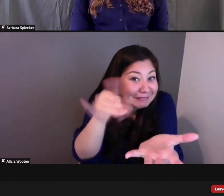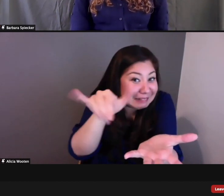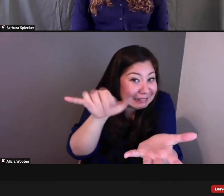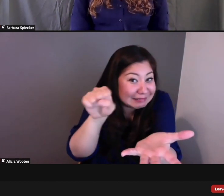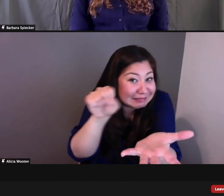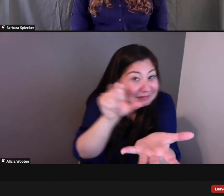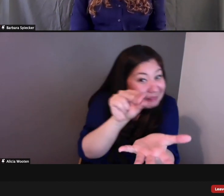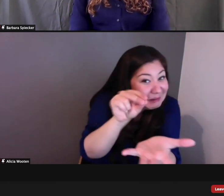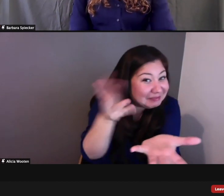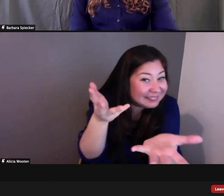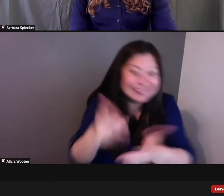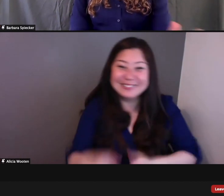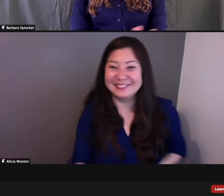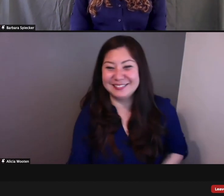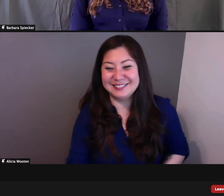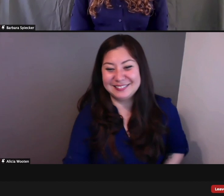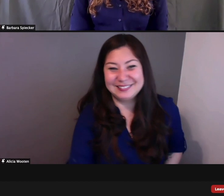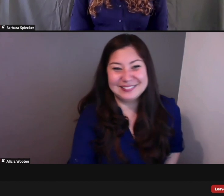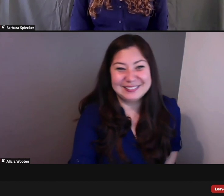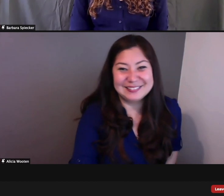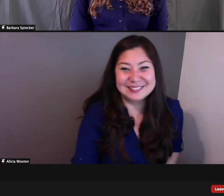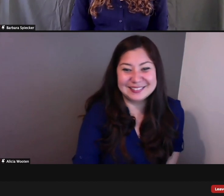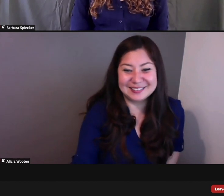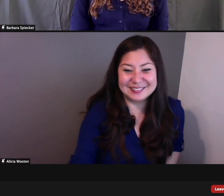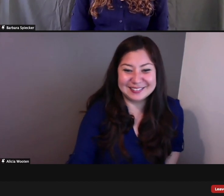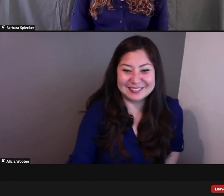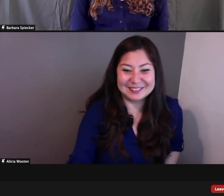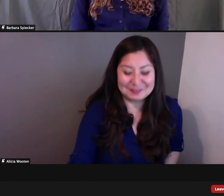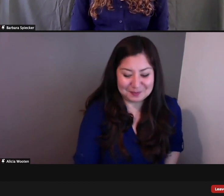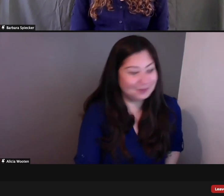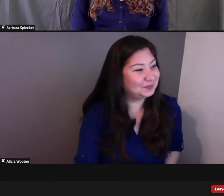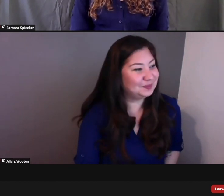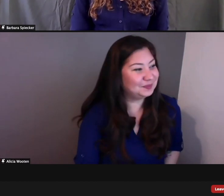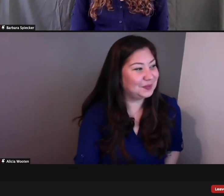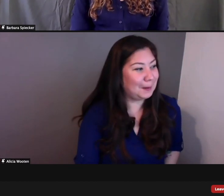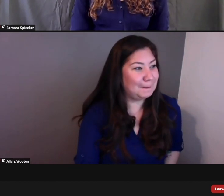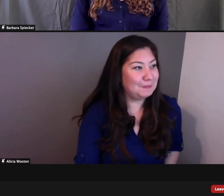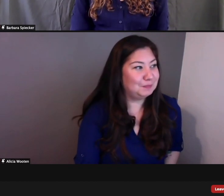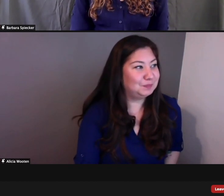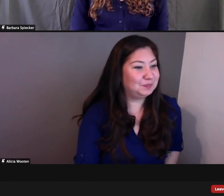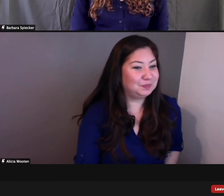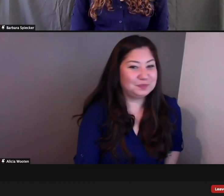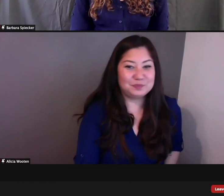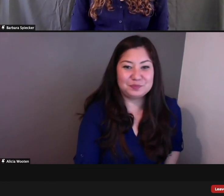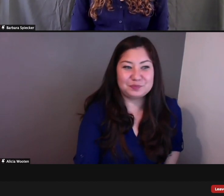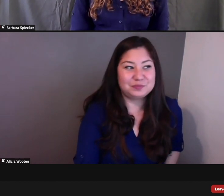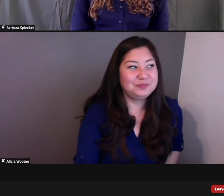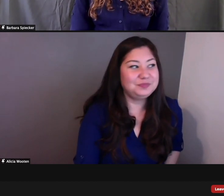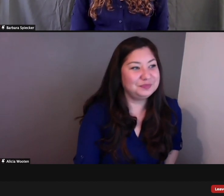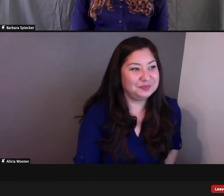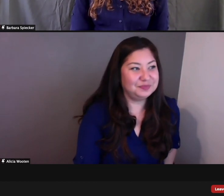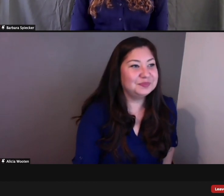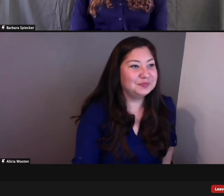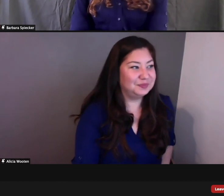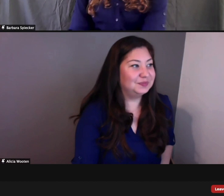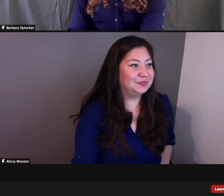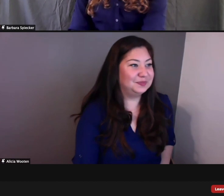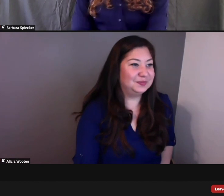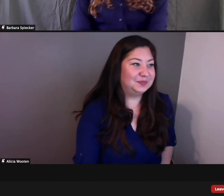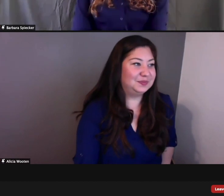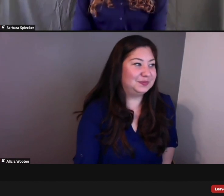use. If there's a typed transcript and we don't know what this word would be in sign, we would look